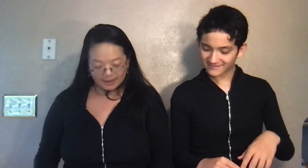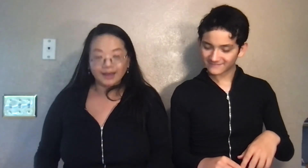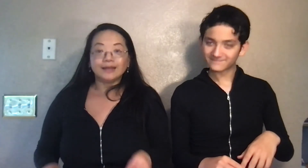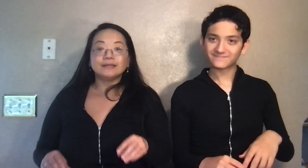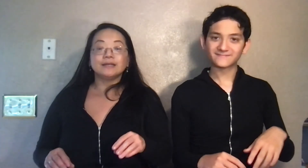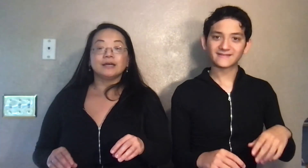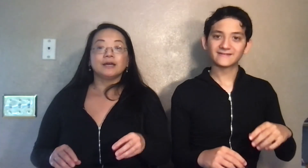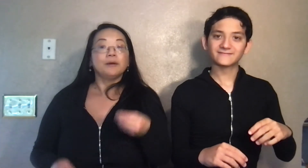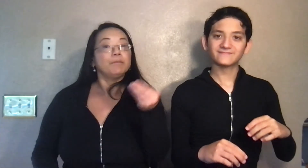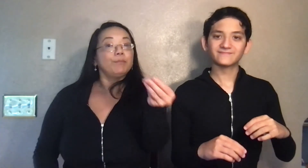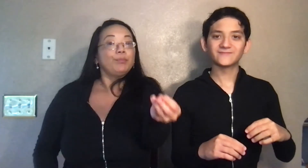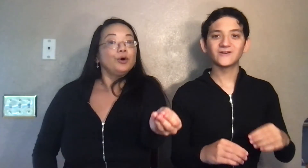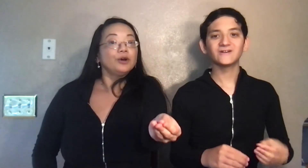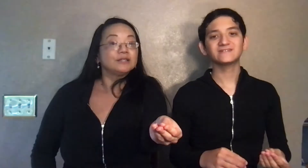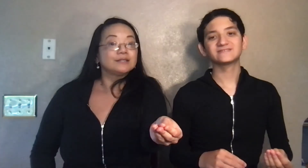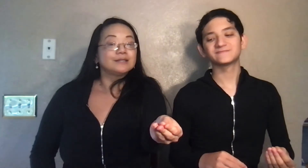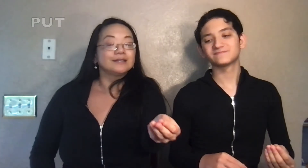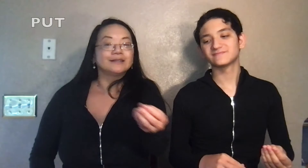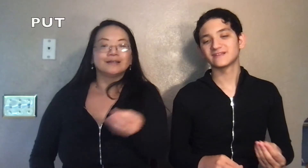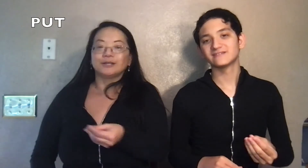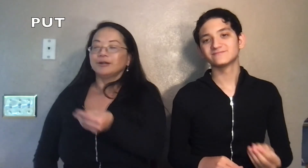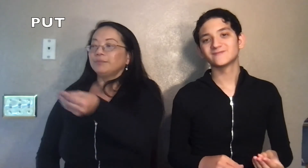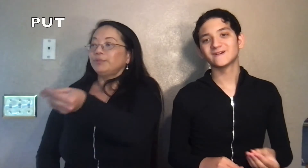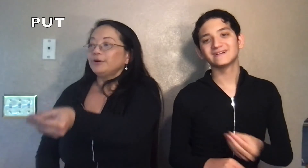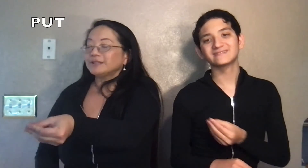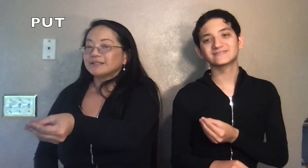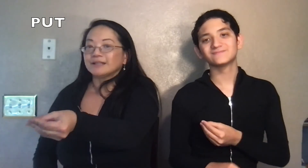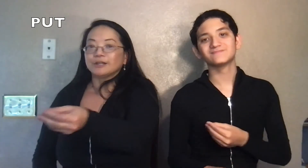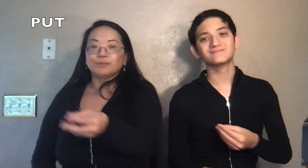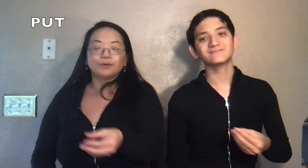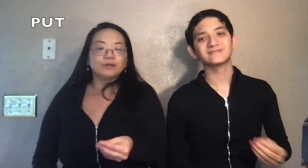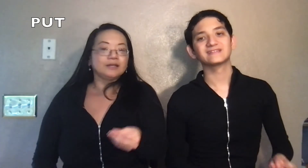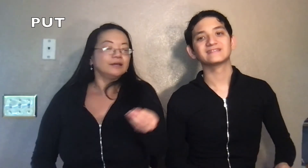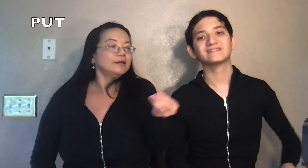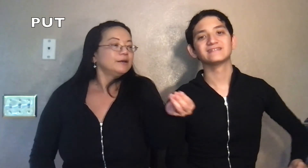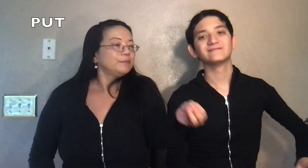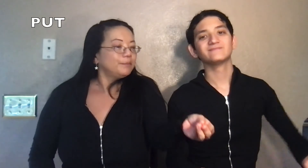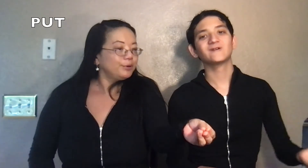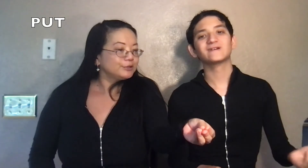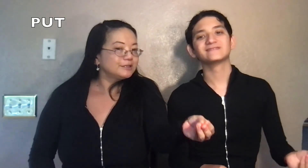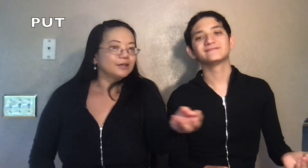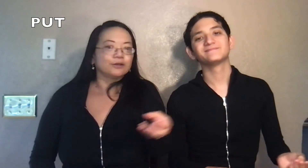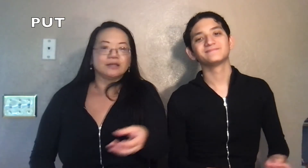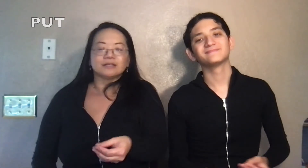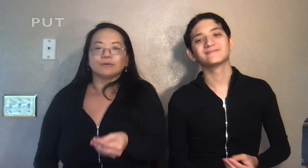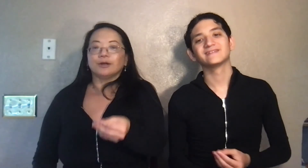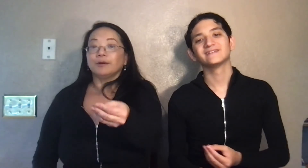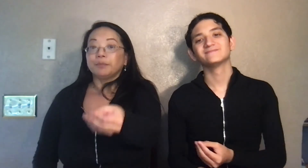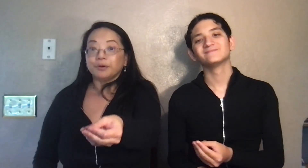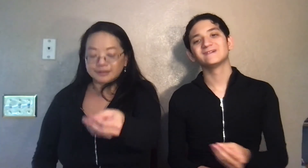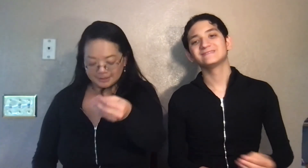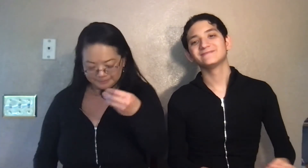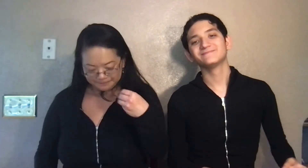And put. Put. Like you're putting... Put a cookie somewhere. Put.